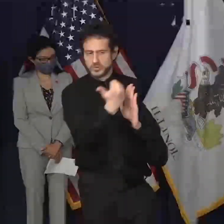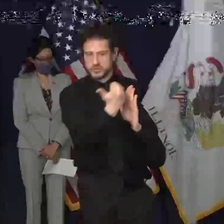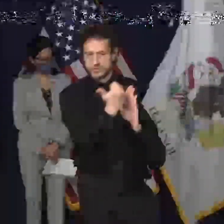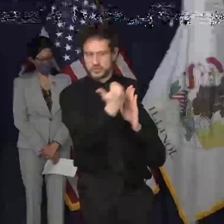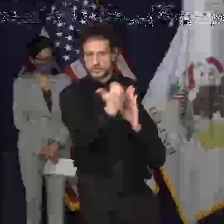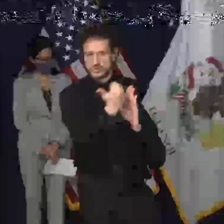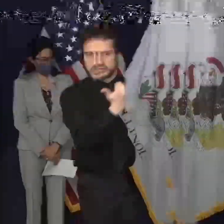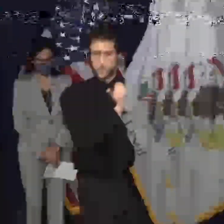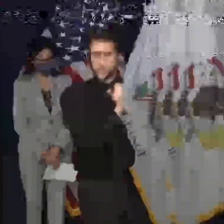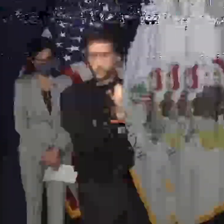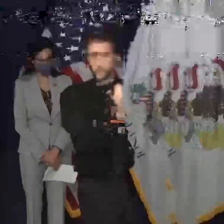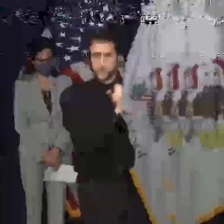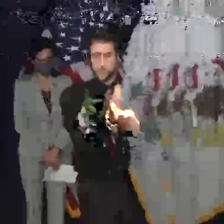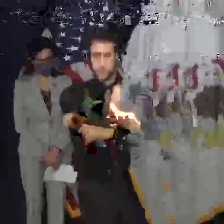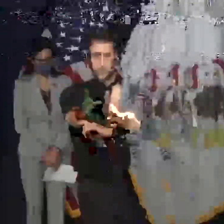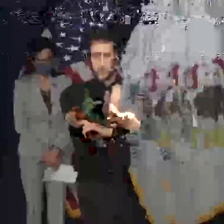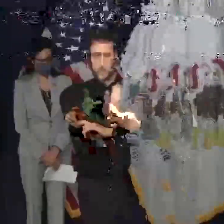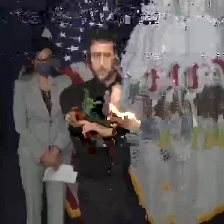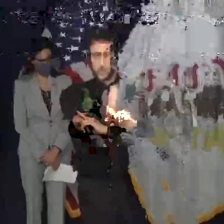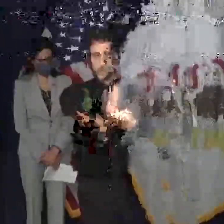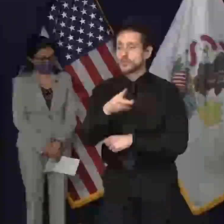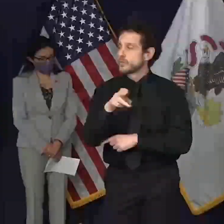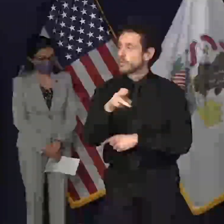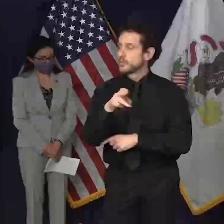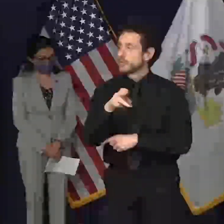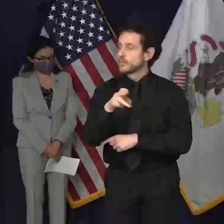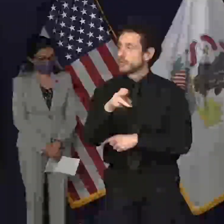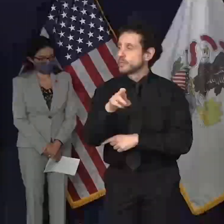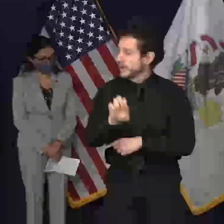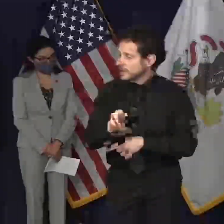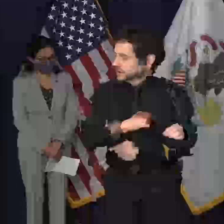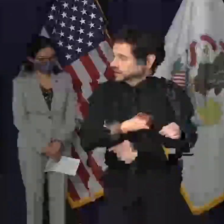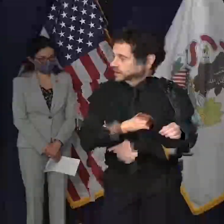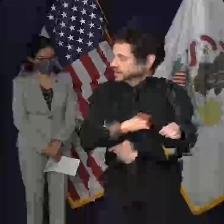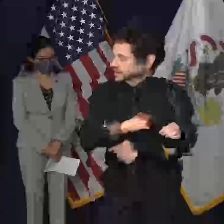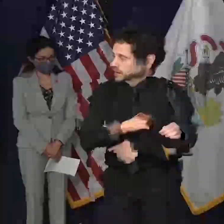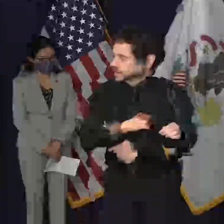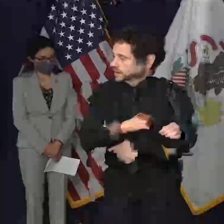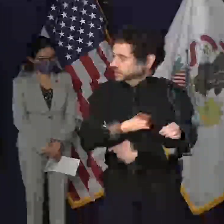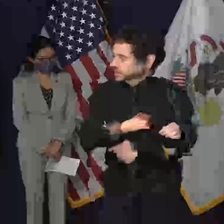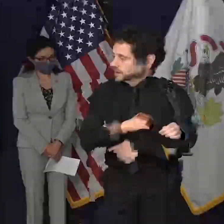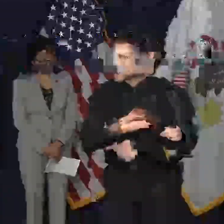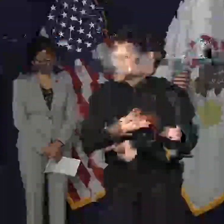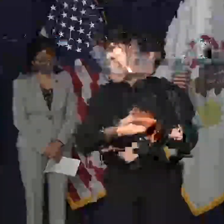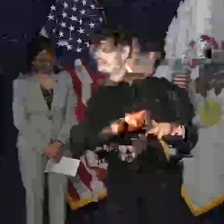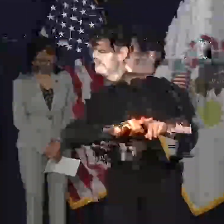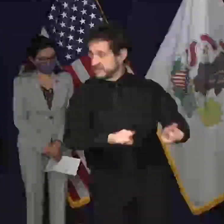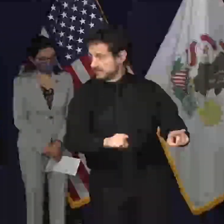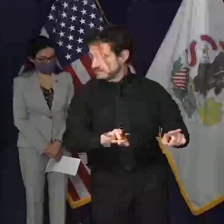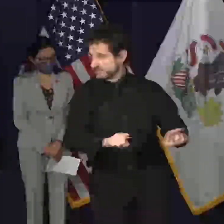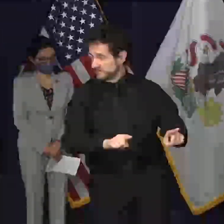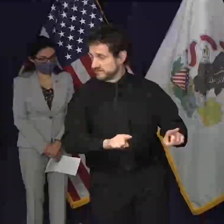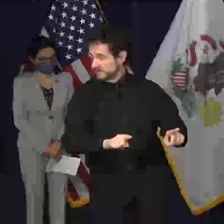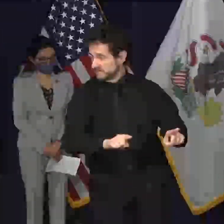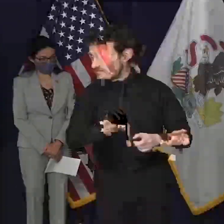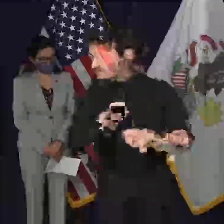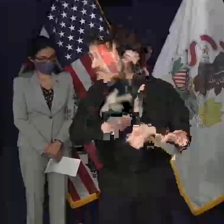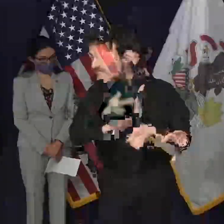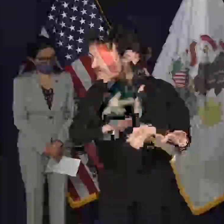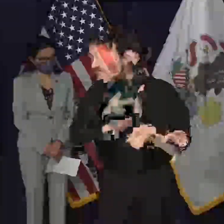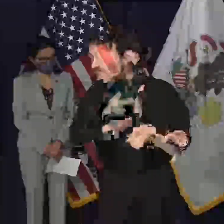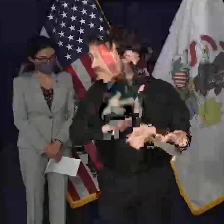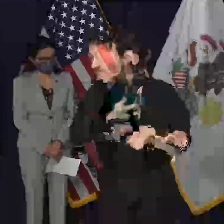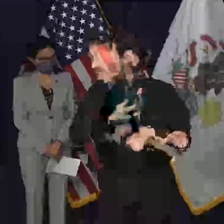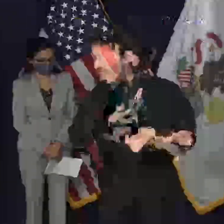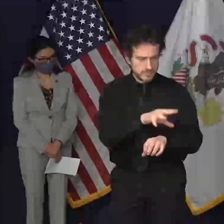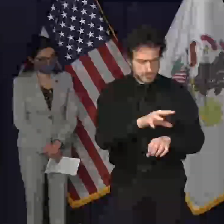different than warehousing, is different than offices and so on, that all those rules will be made clear to people. And indeed, as you